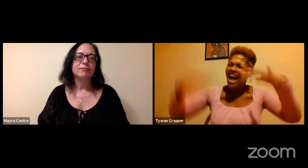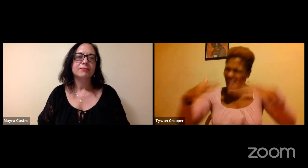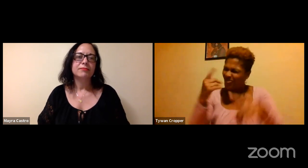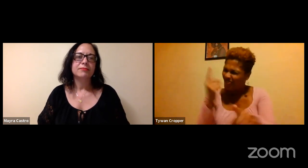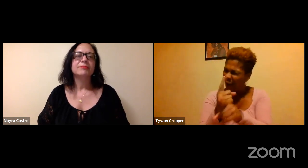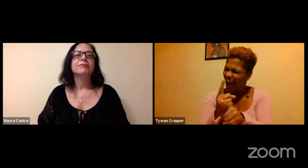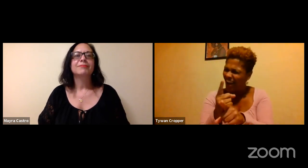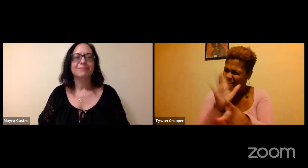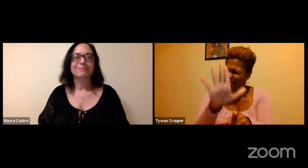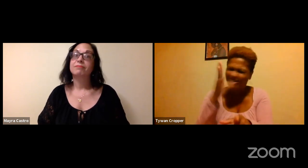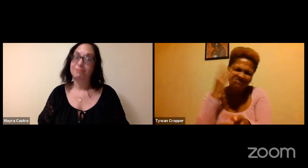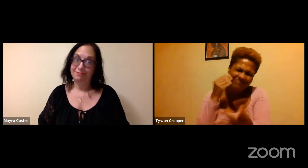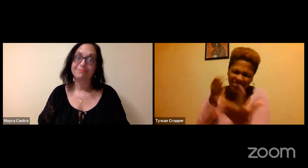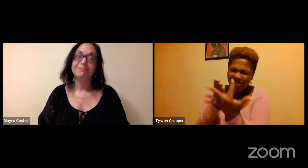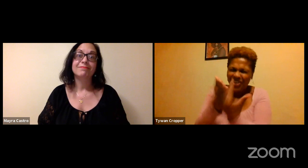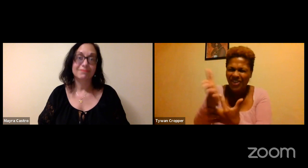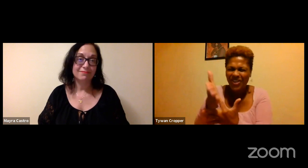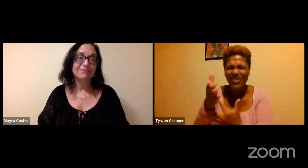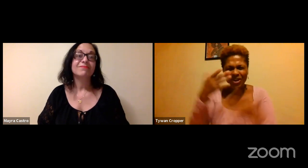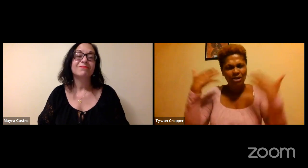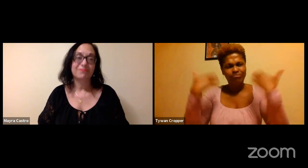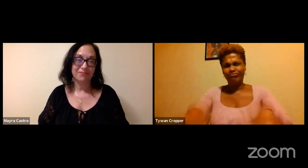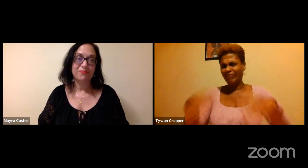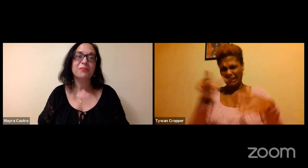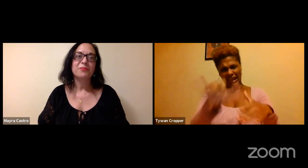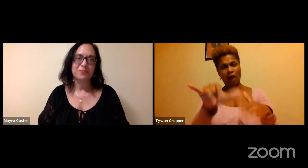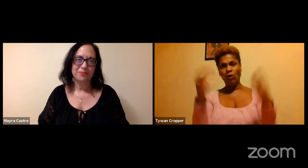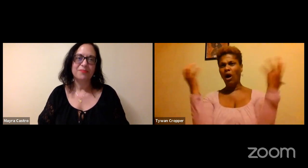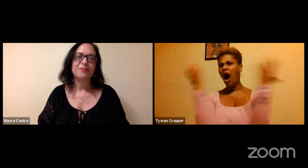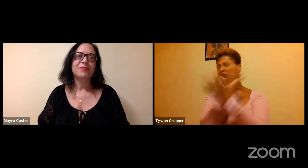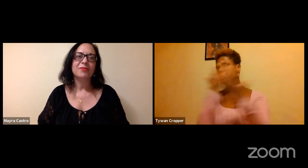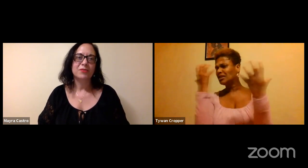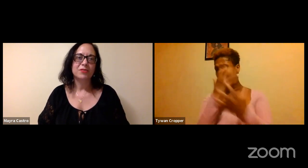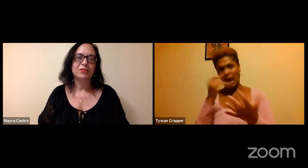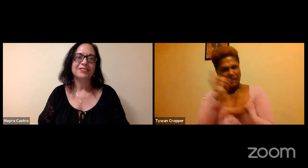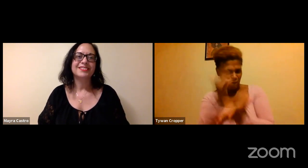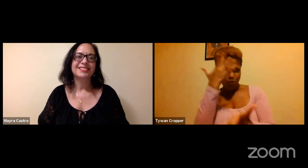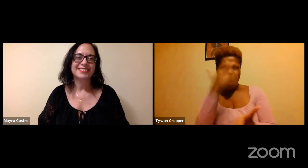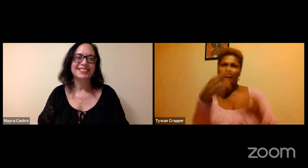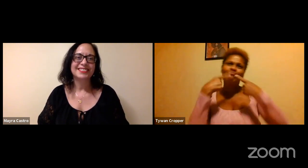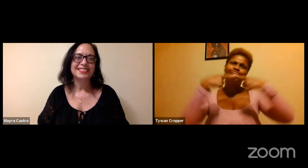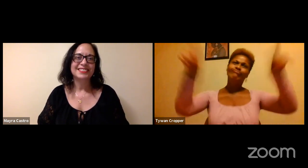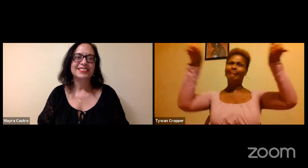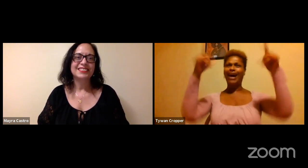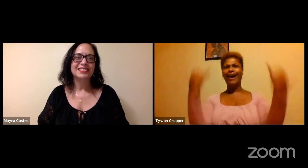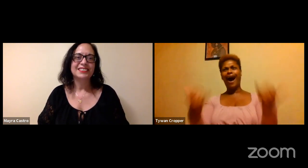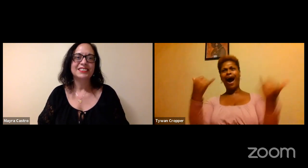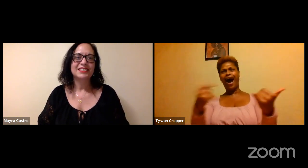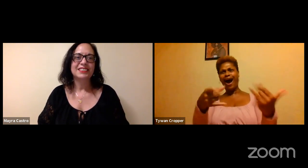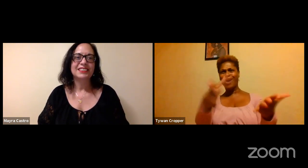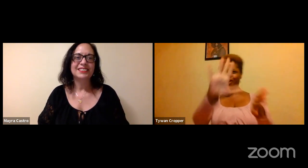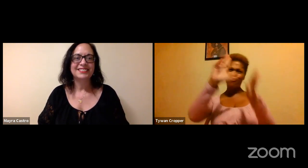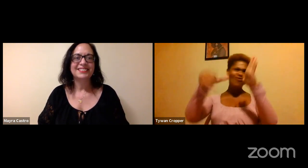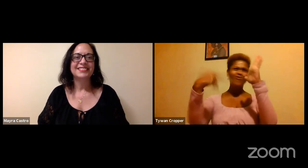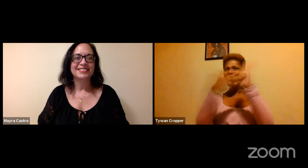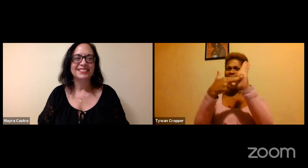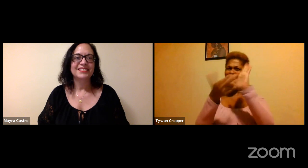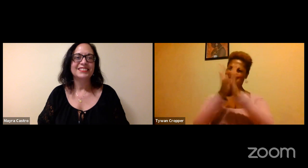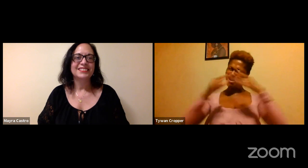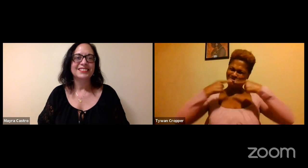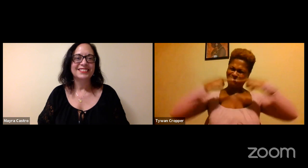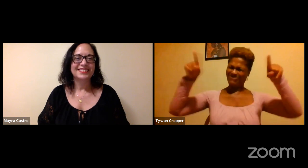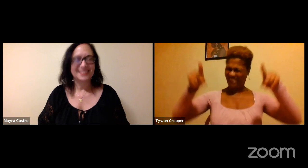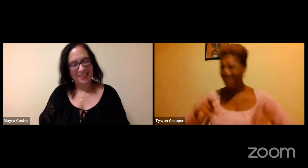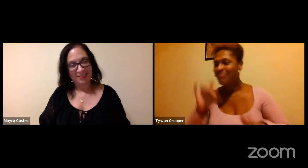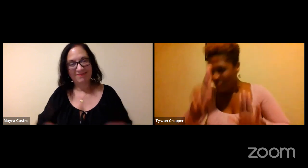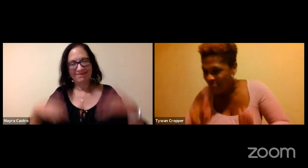your way. And I mean, your experience is so rich of what you have been through. It is awesome. And now